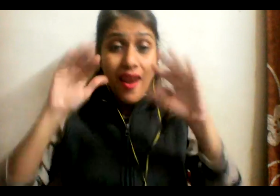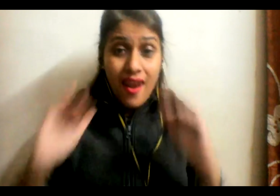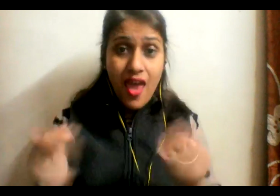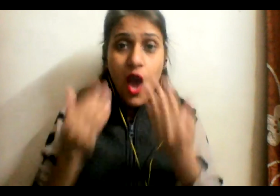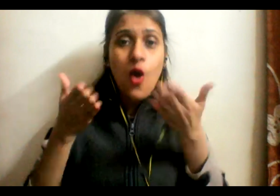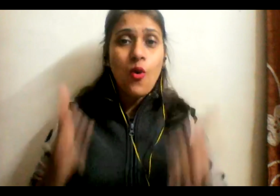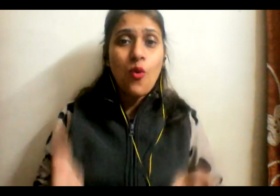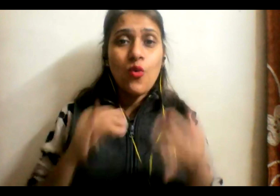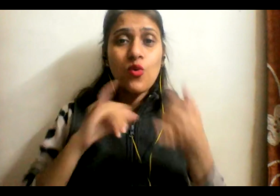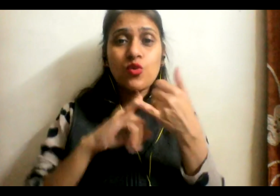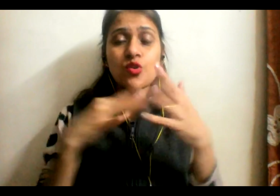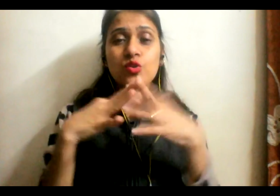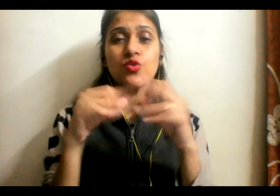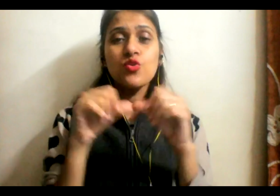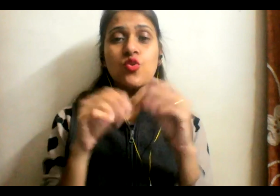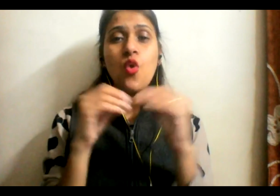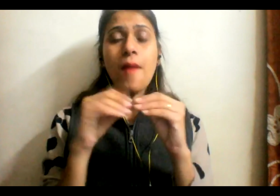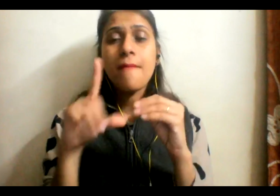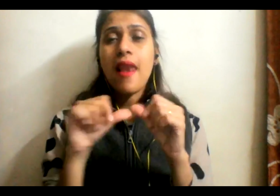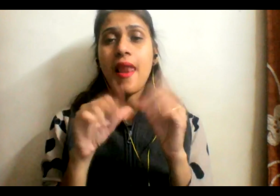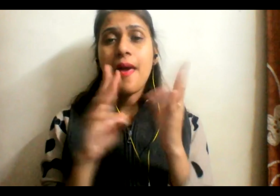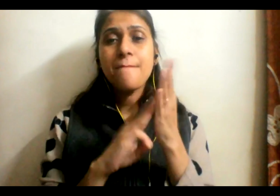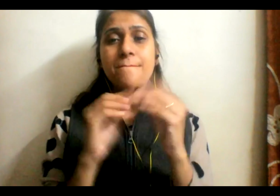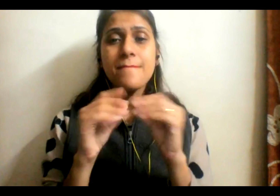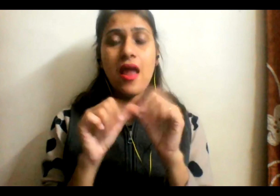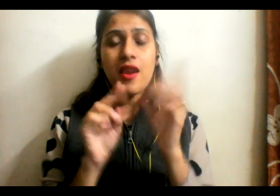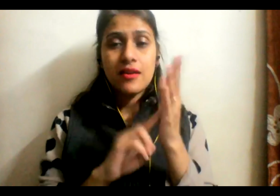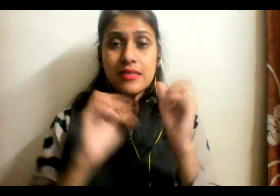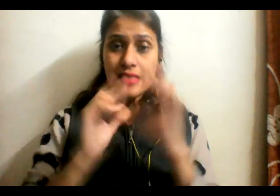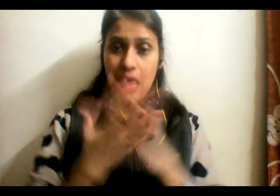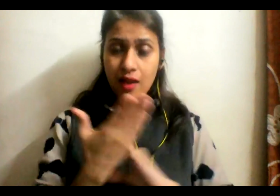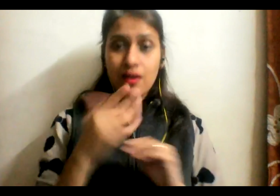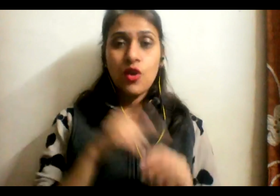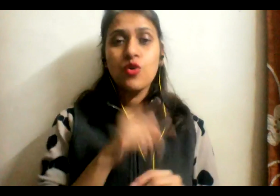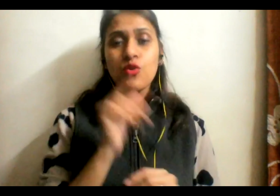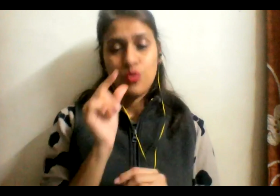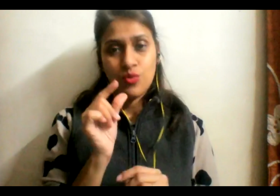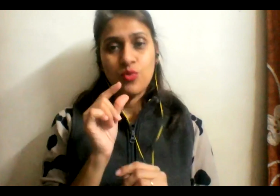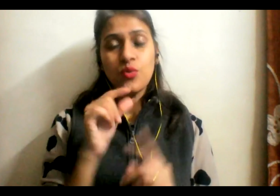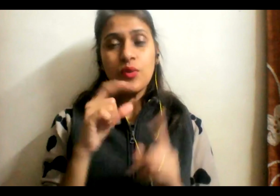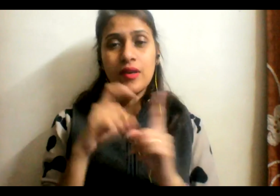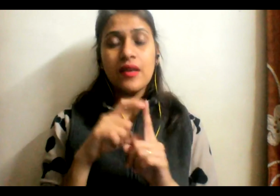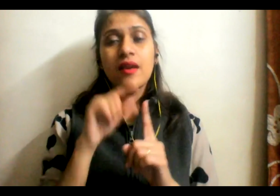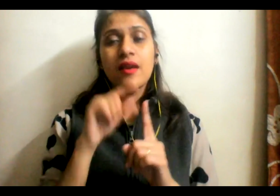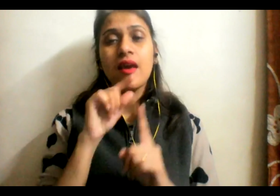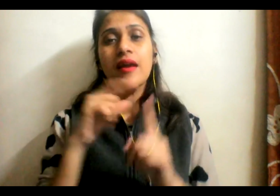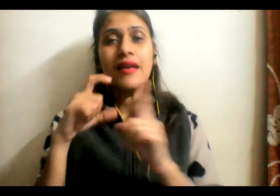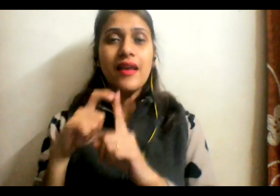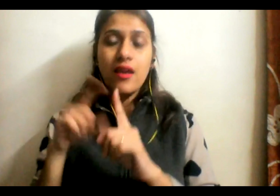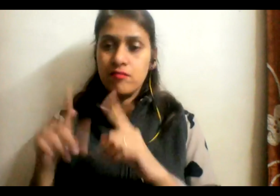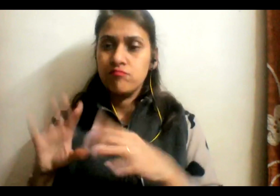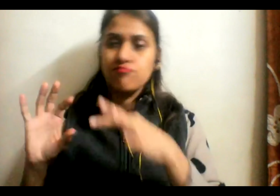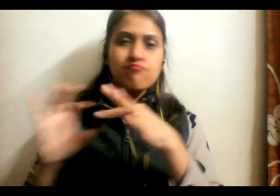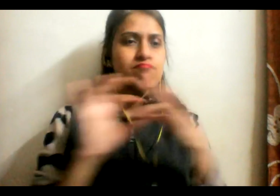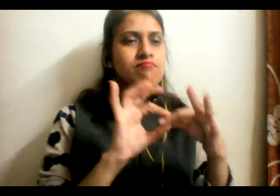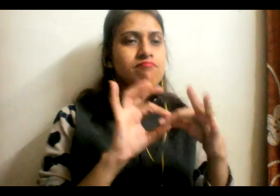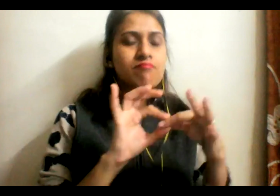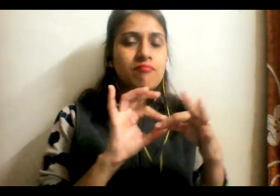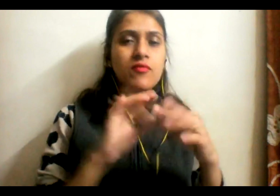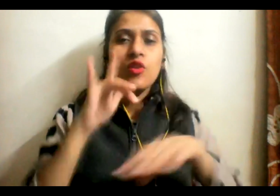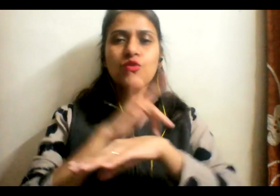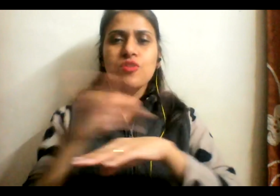got streamlined. And since it is also gradually being linked to UDID, so things are coming onto digital space, and